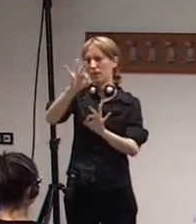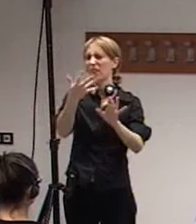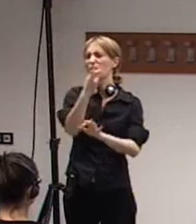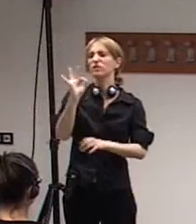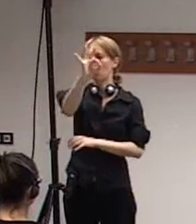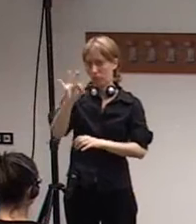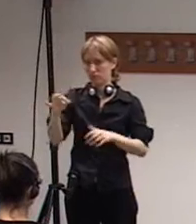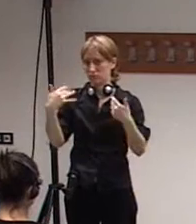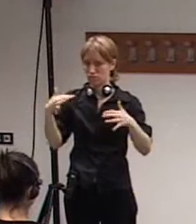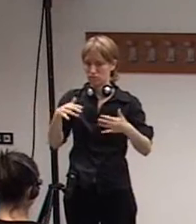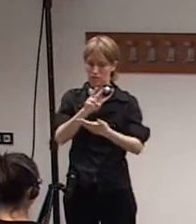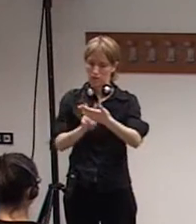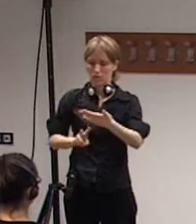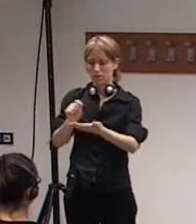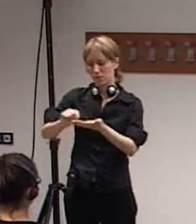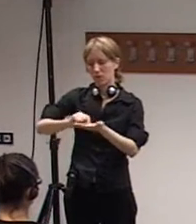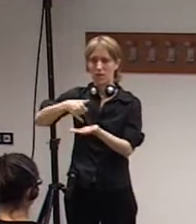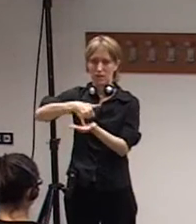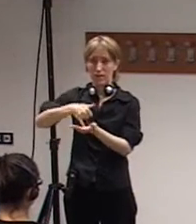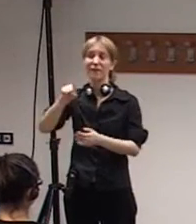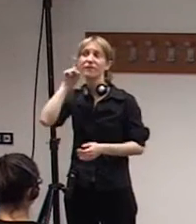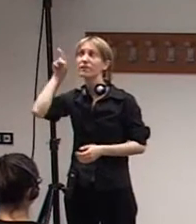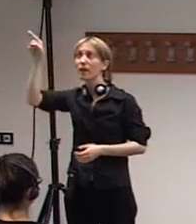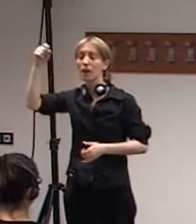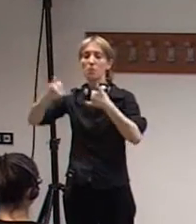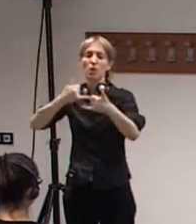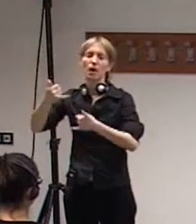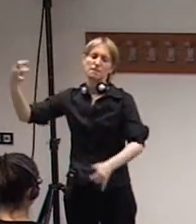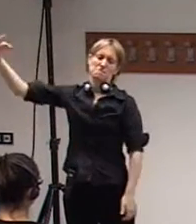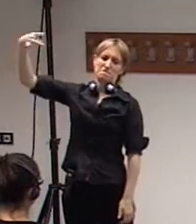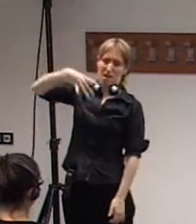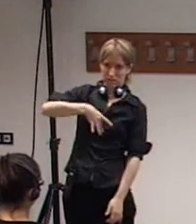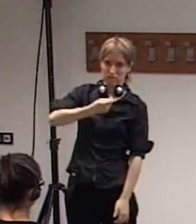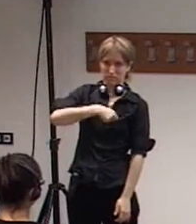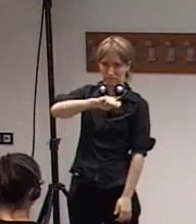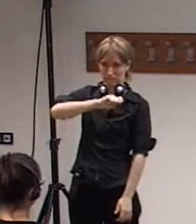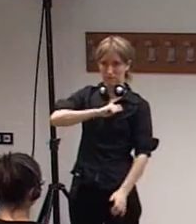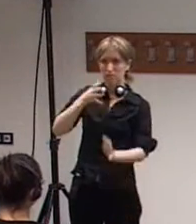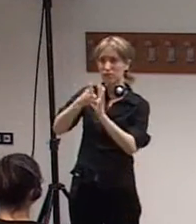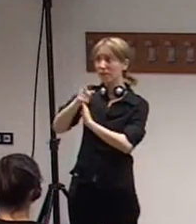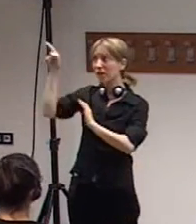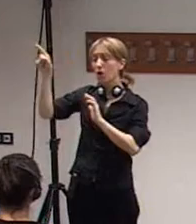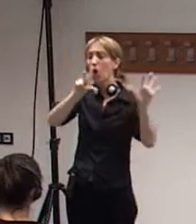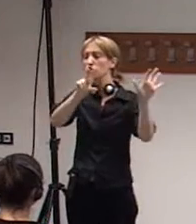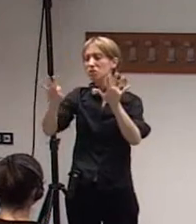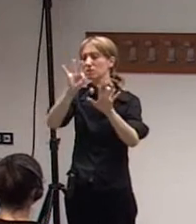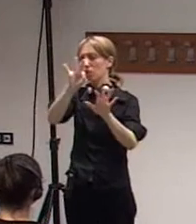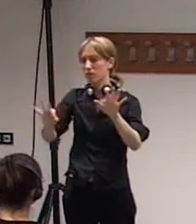said something like 50% figures. In France, the problem is very